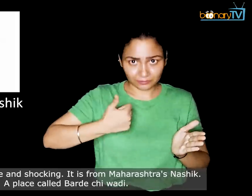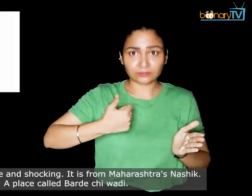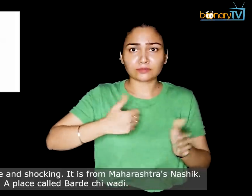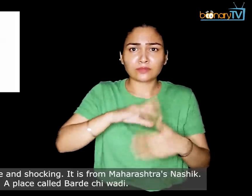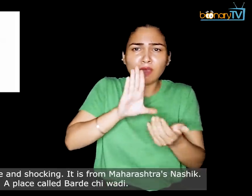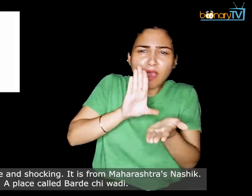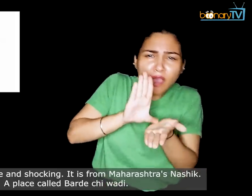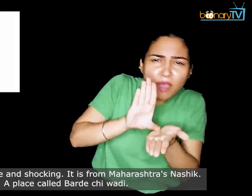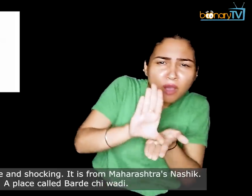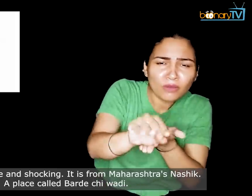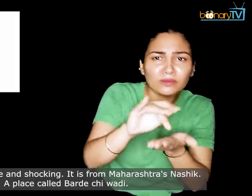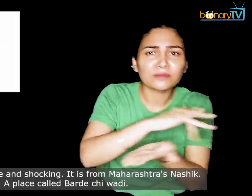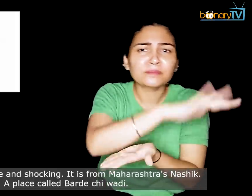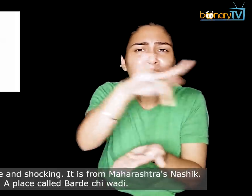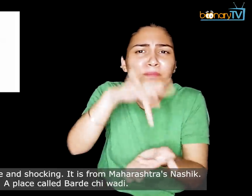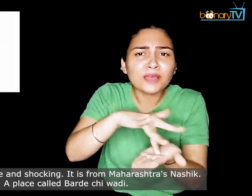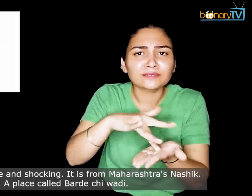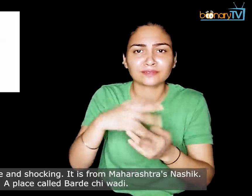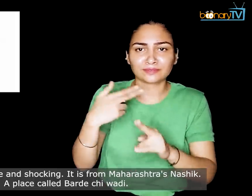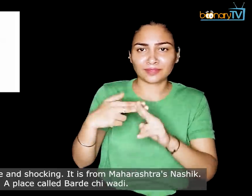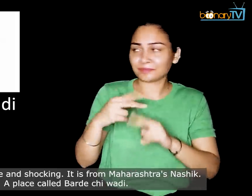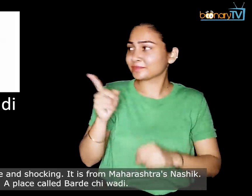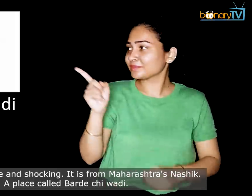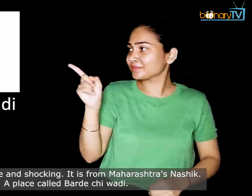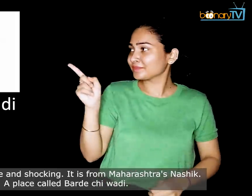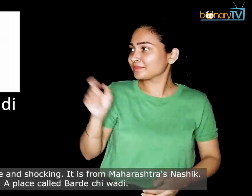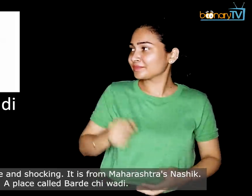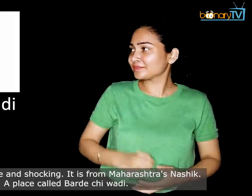a place called Barde wadi.